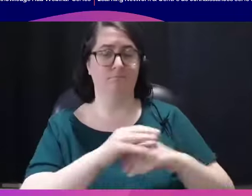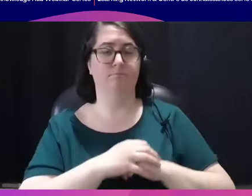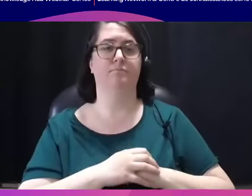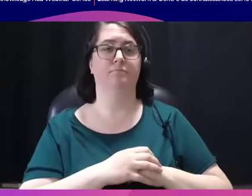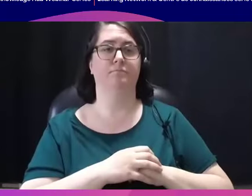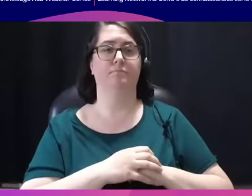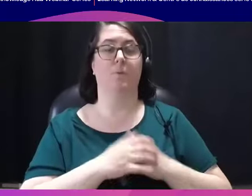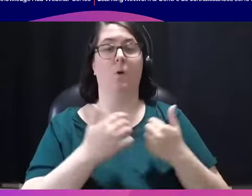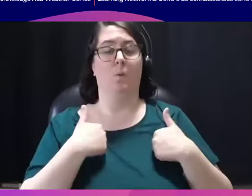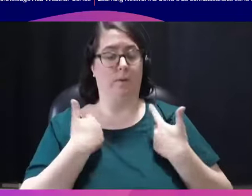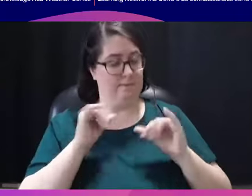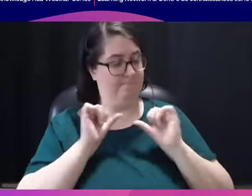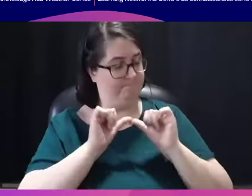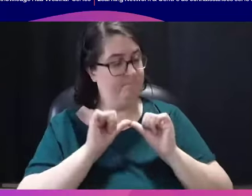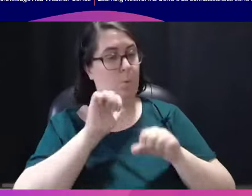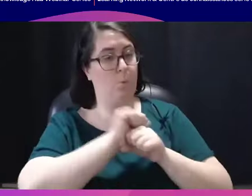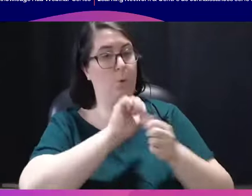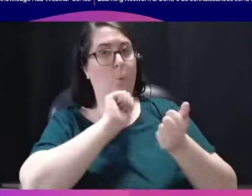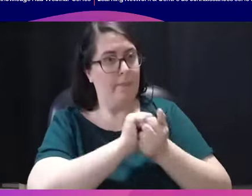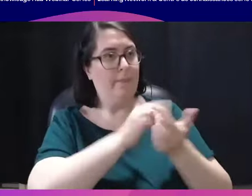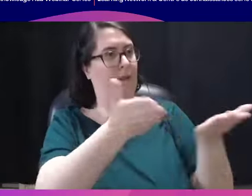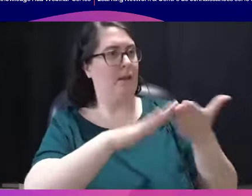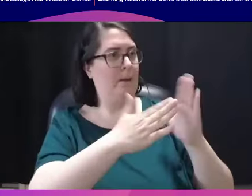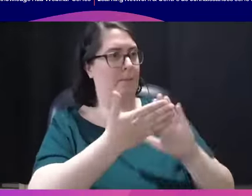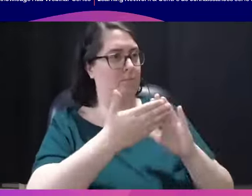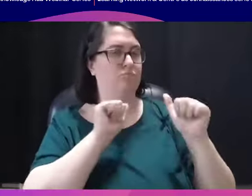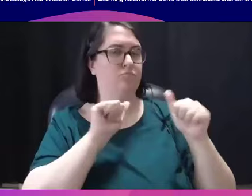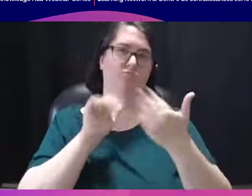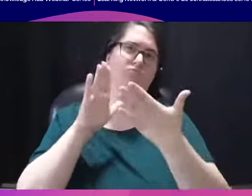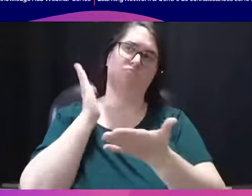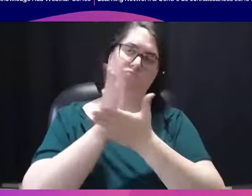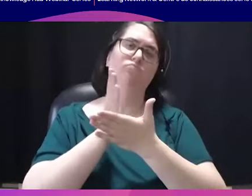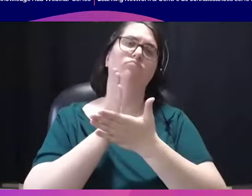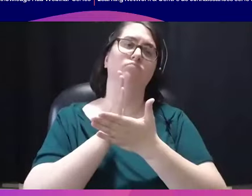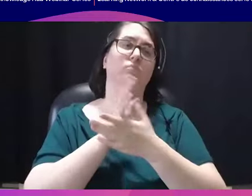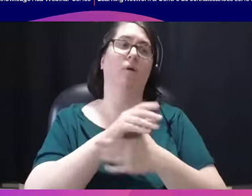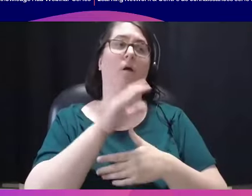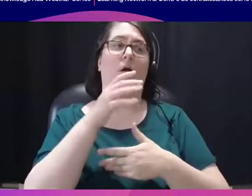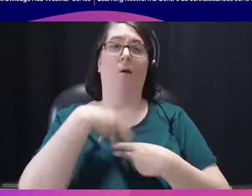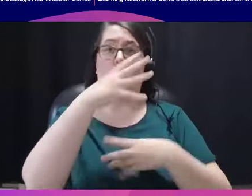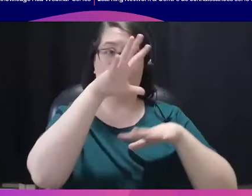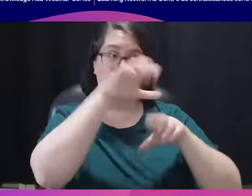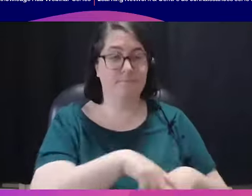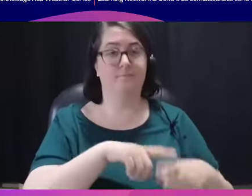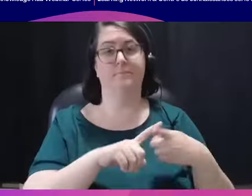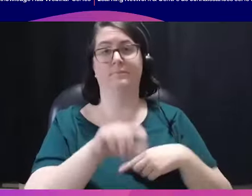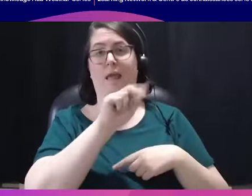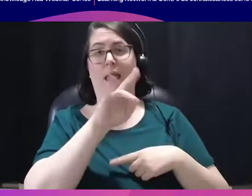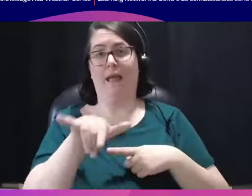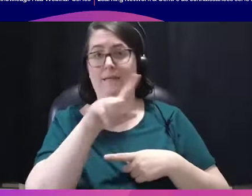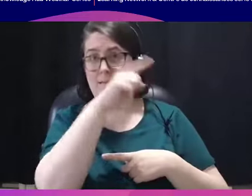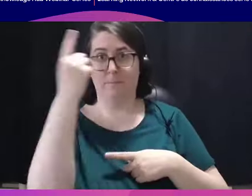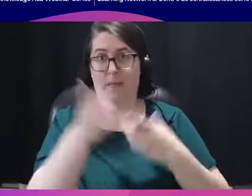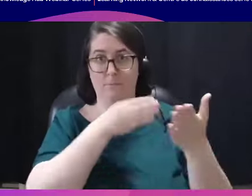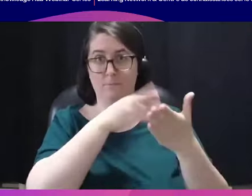continue to work collaboratively with communities to challenge colonialism, anti-Black racism, and further forms of oppression that